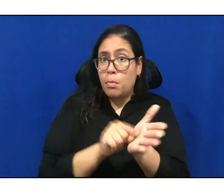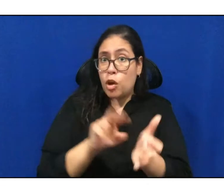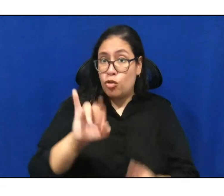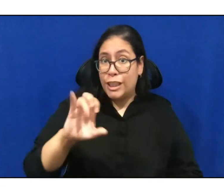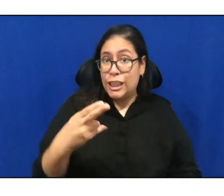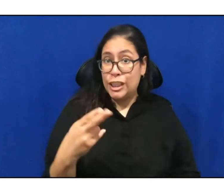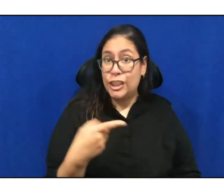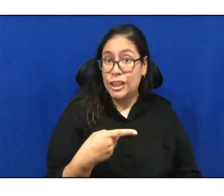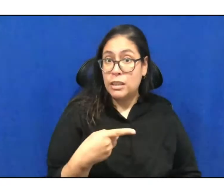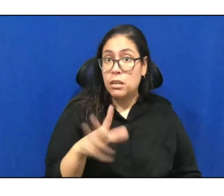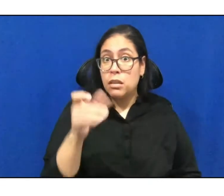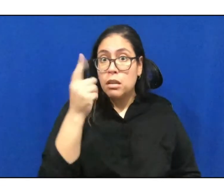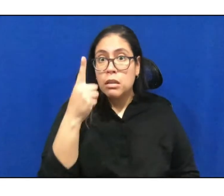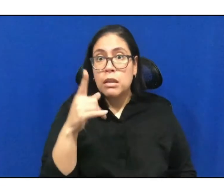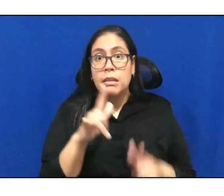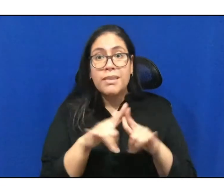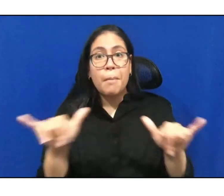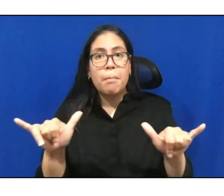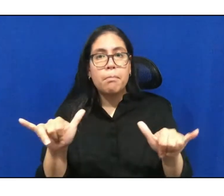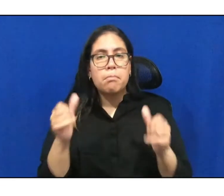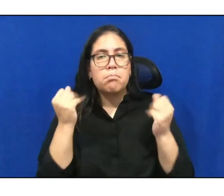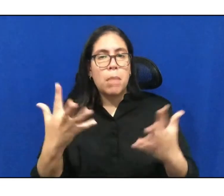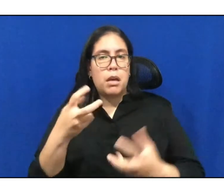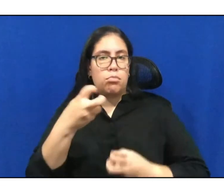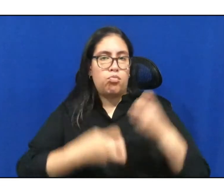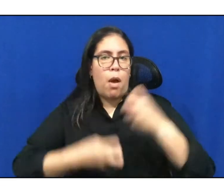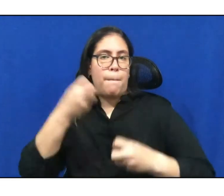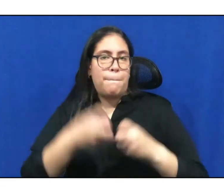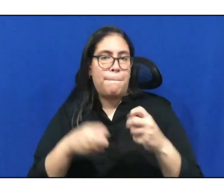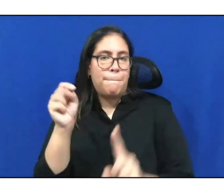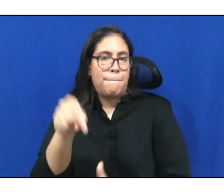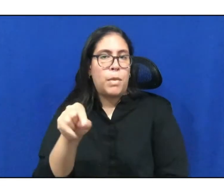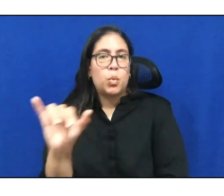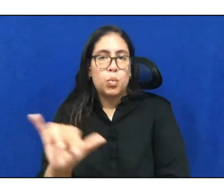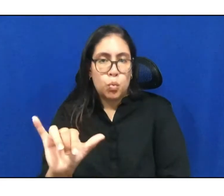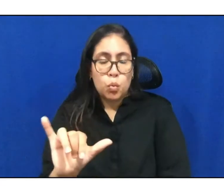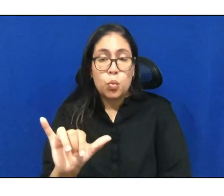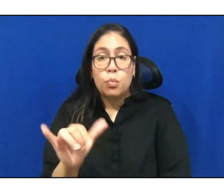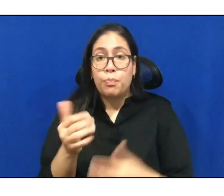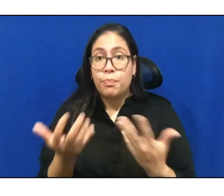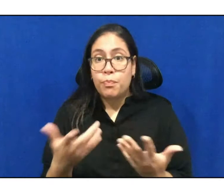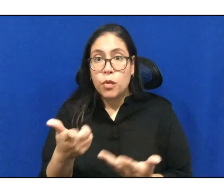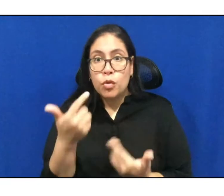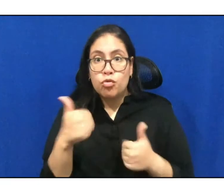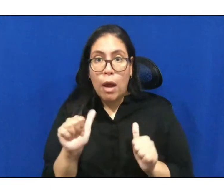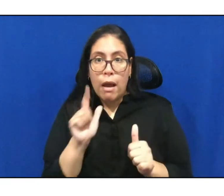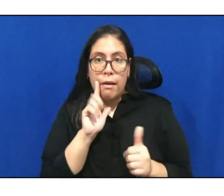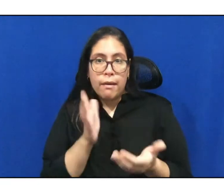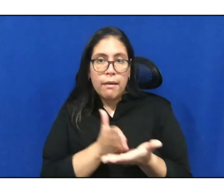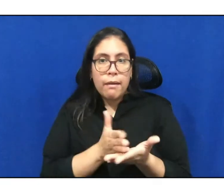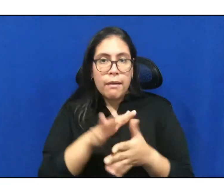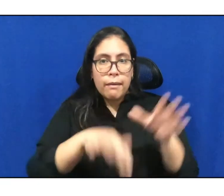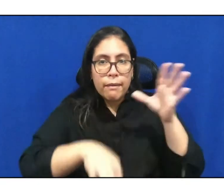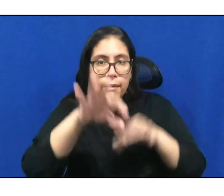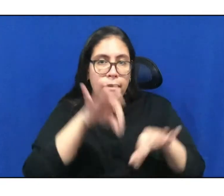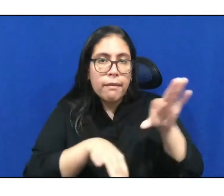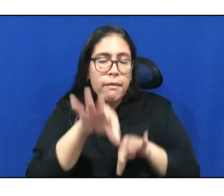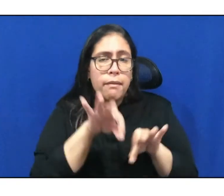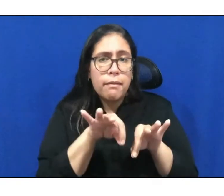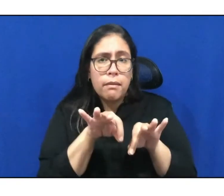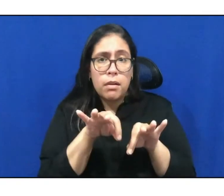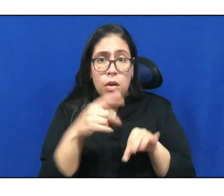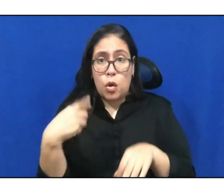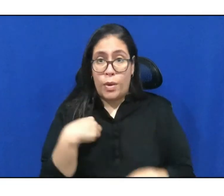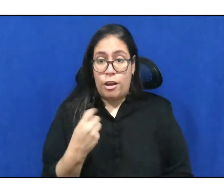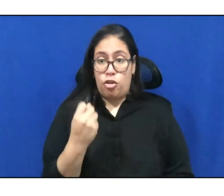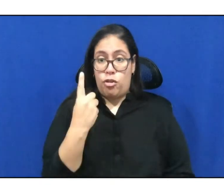extremely problematic. Particularly when you're having to navigate, if we understand the power